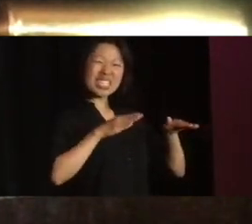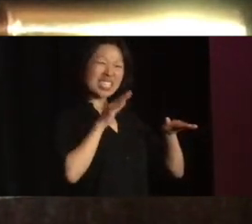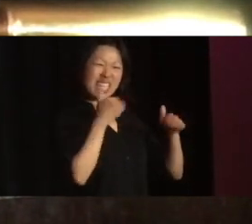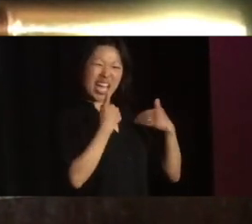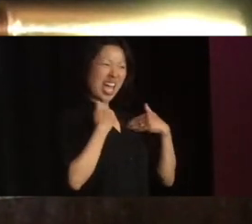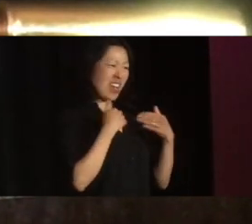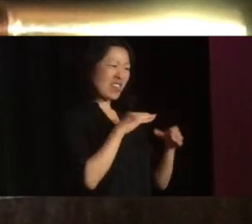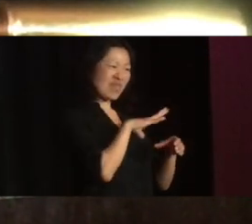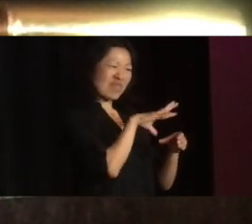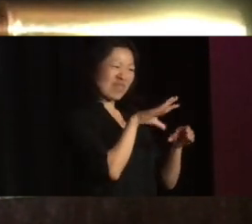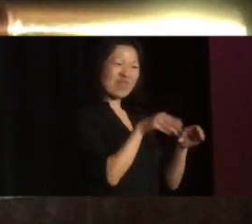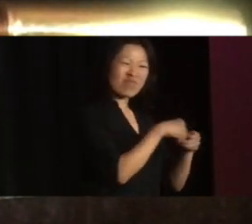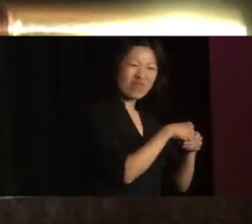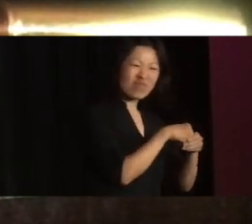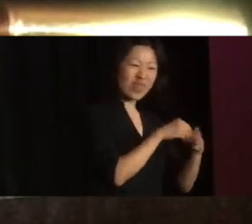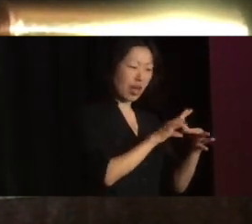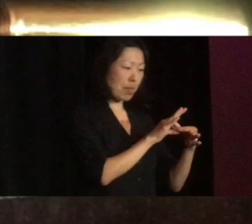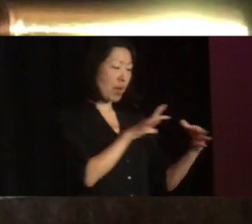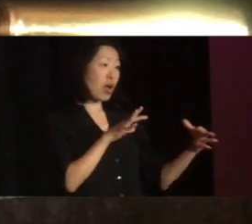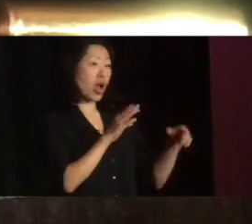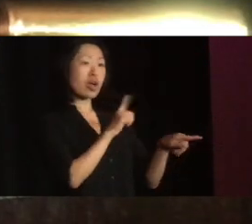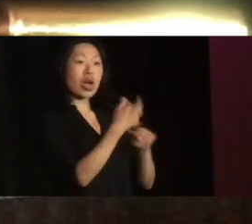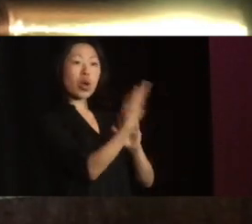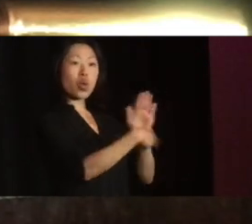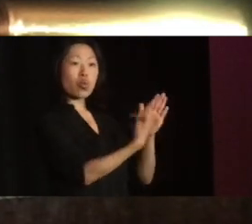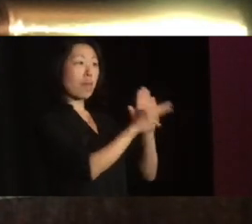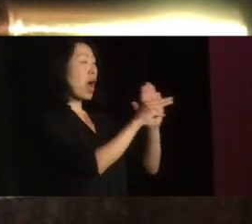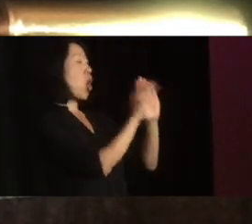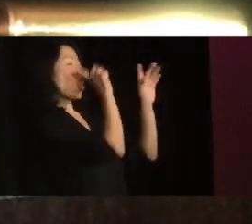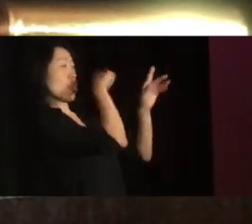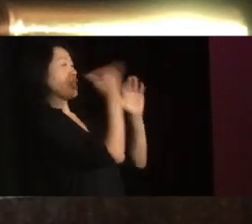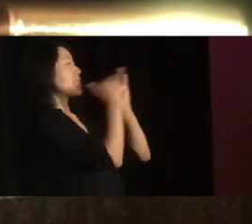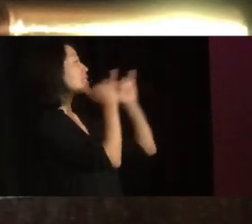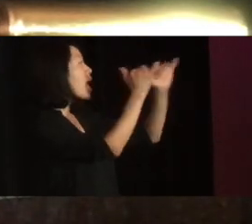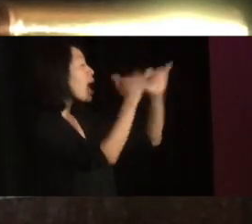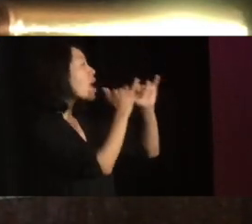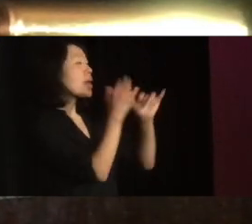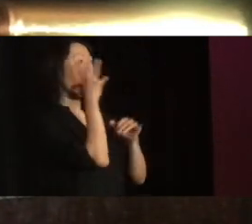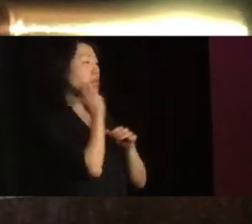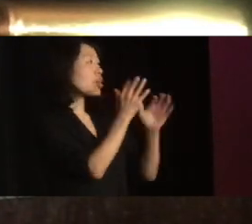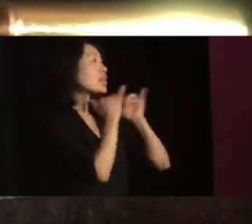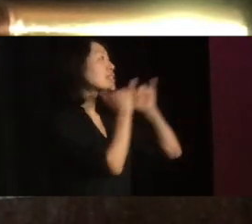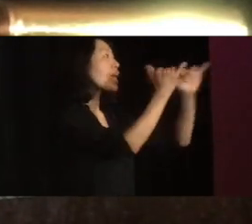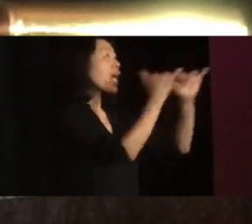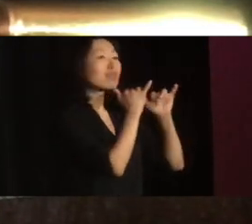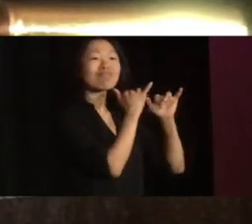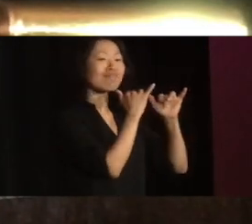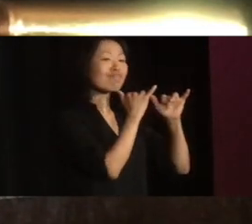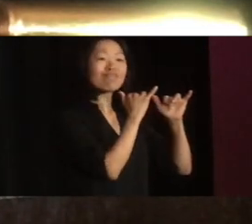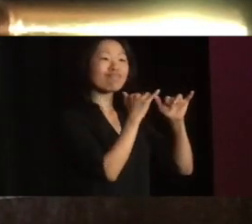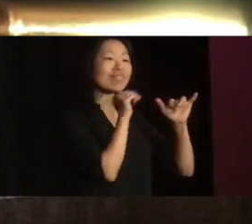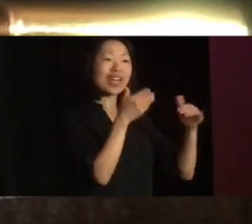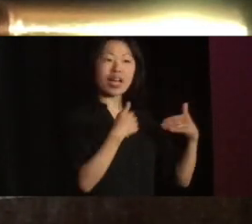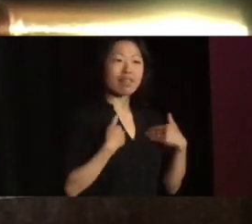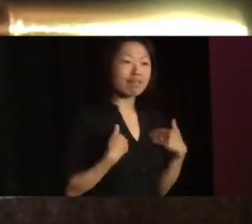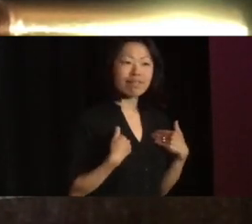lacking role models who not only look like us, but also share our experience. So what that might mean is, for example, for some of us like me that